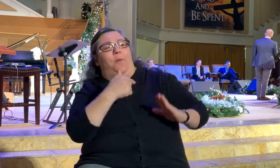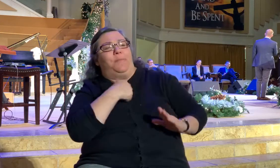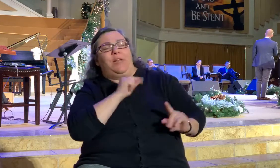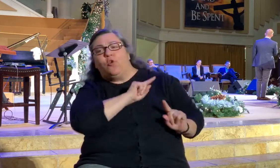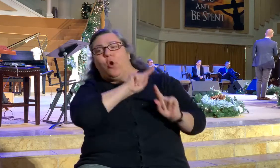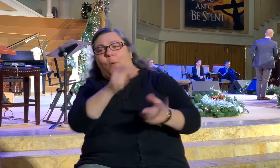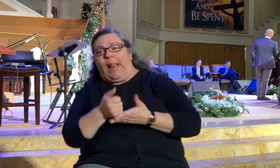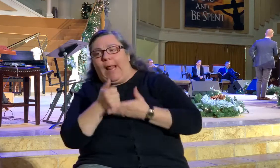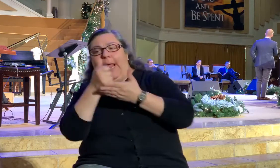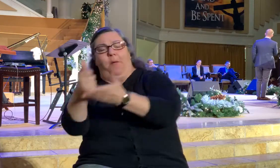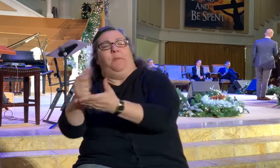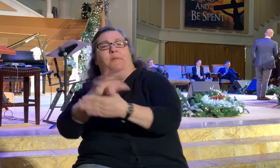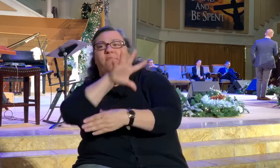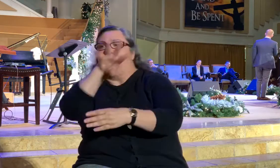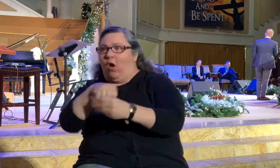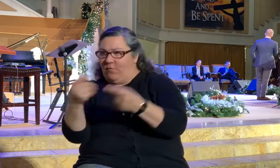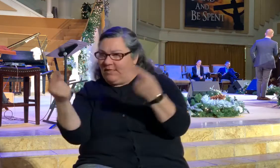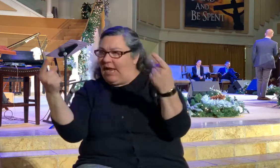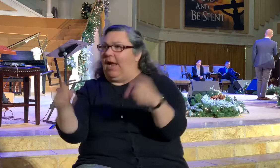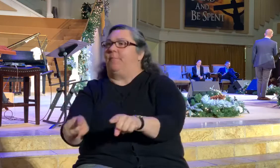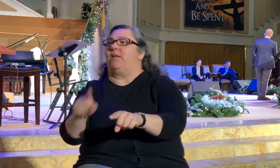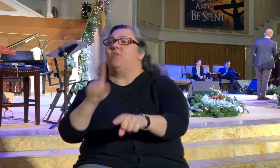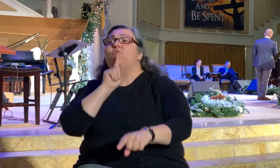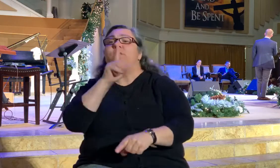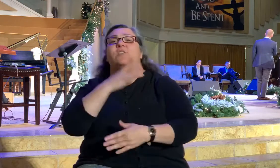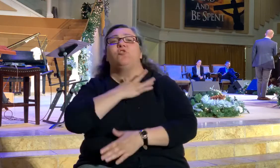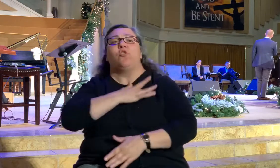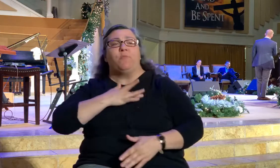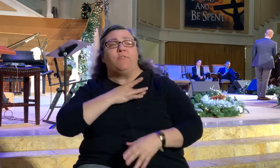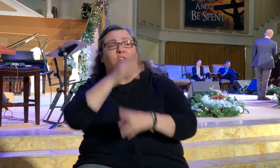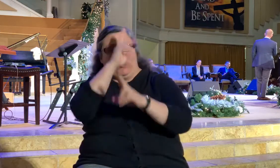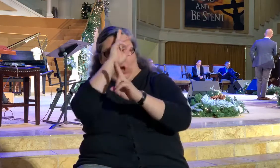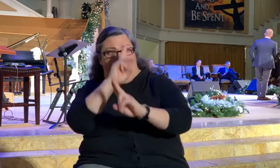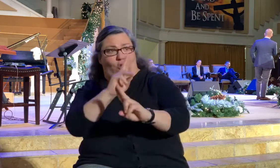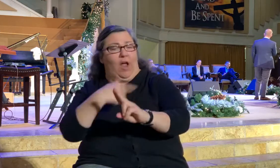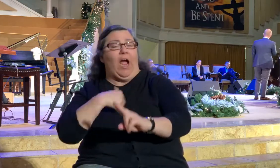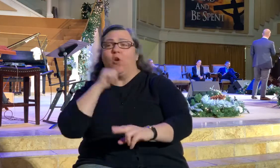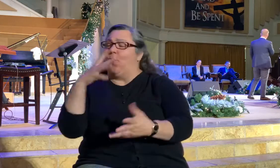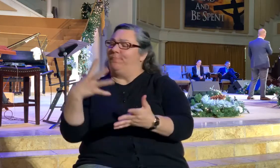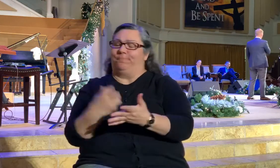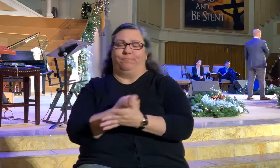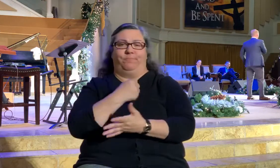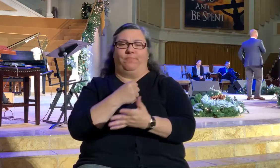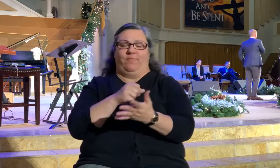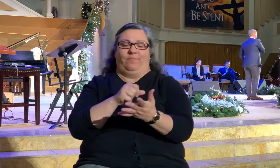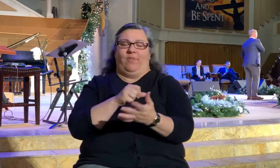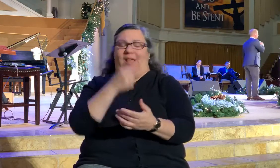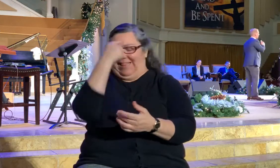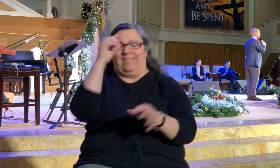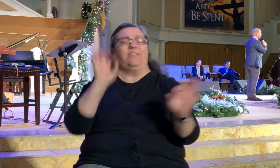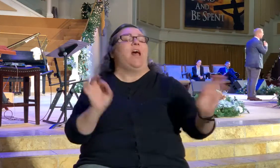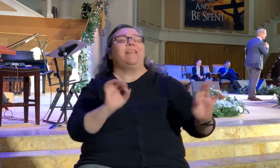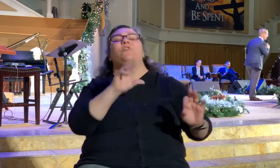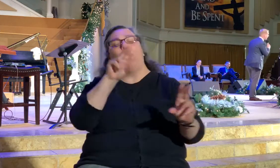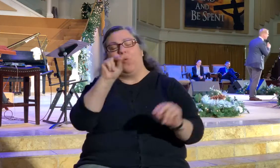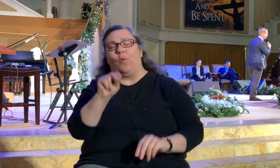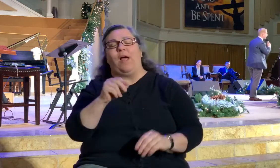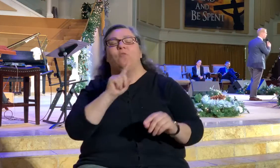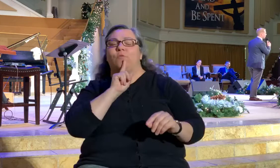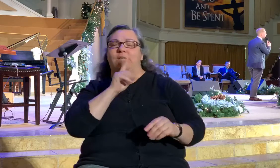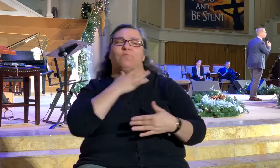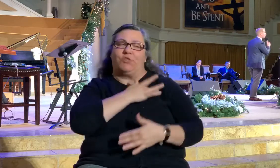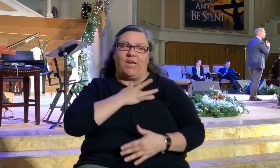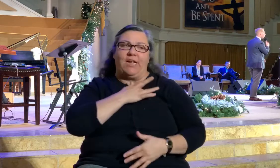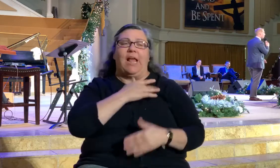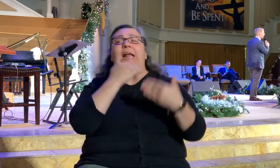and be a part of what's going on there. I count it a privilege and an honor, and I'll take it lightly, and I appreciate it very much. And thank you to my parents